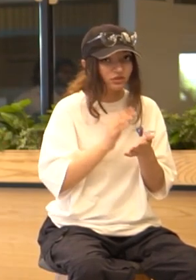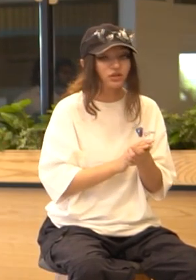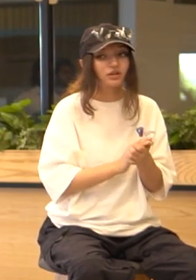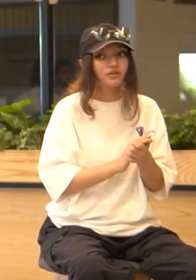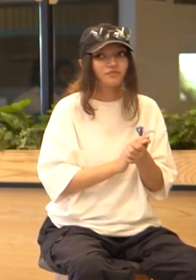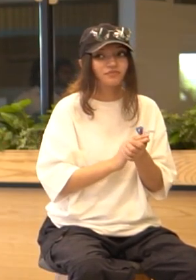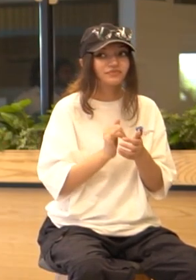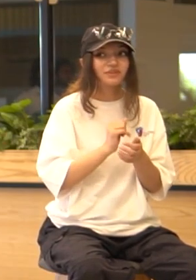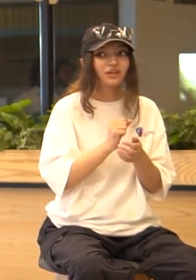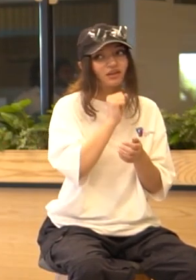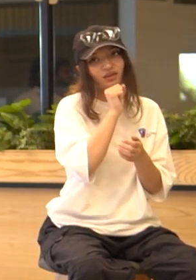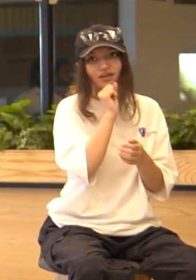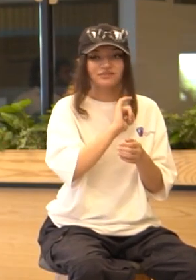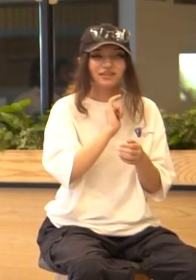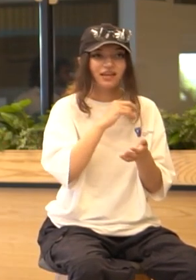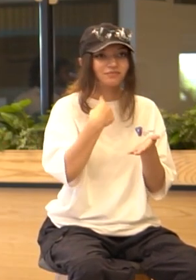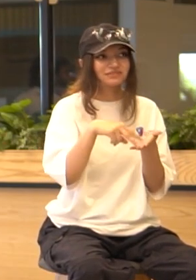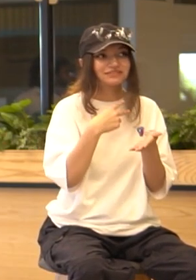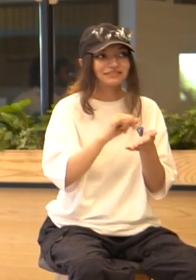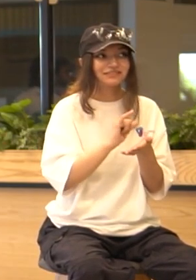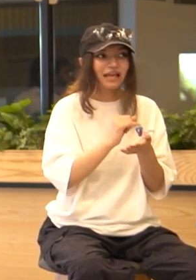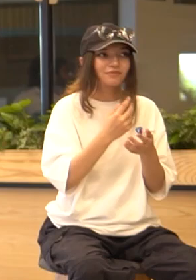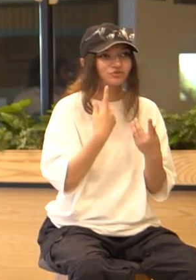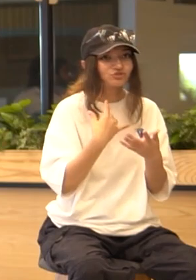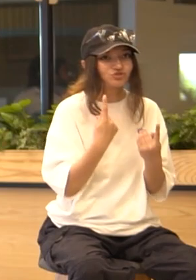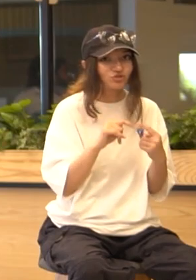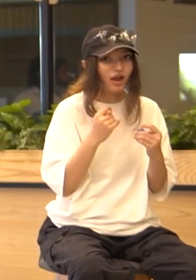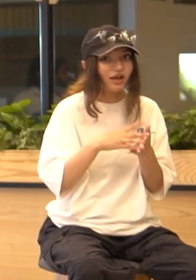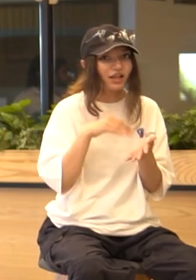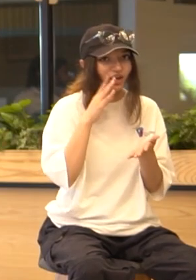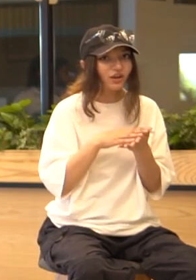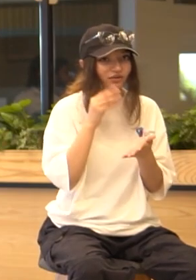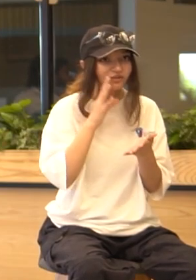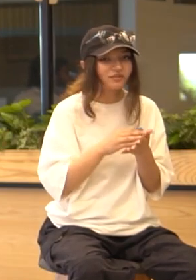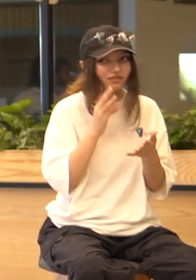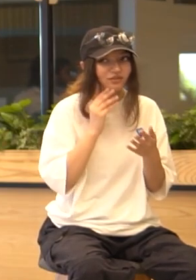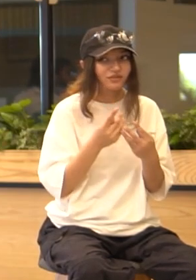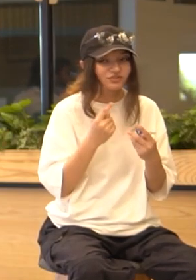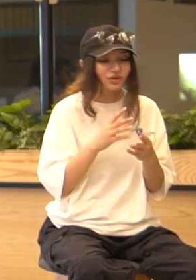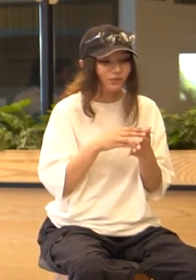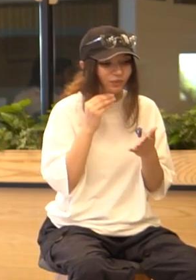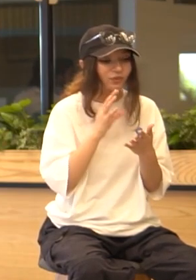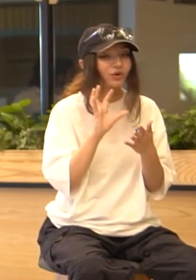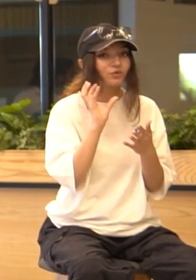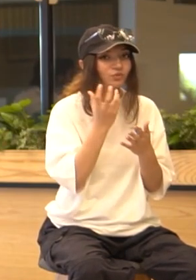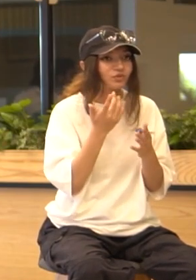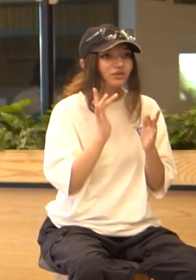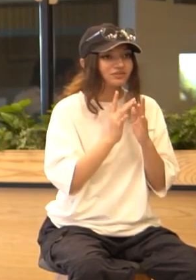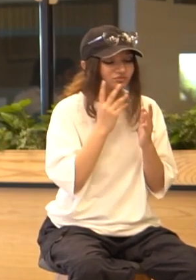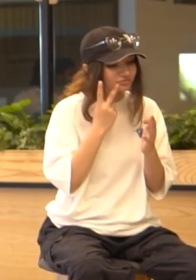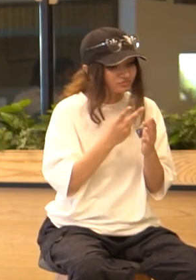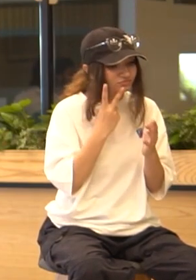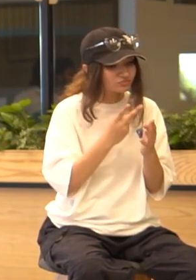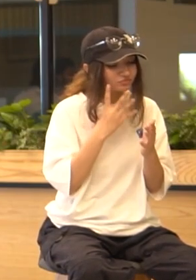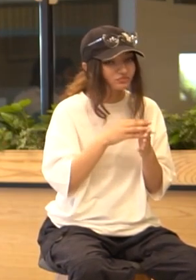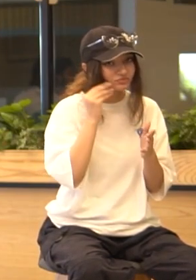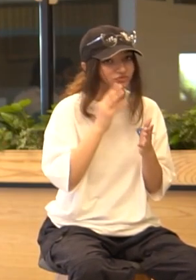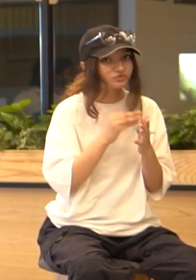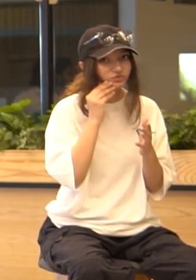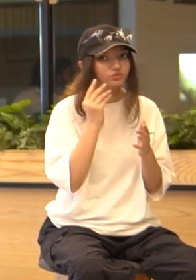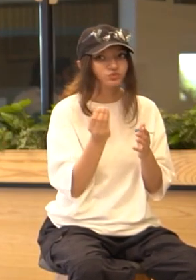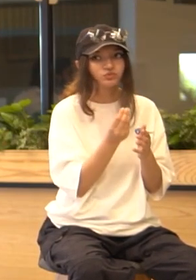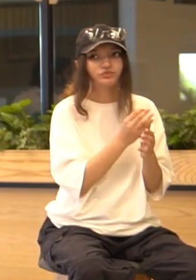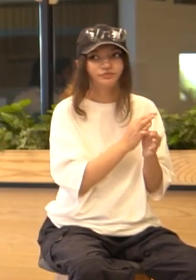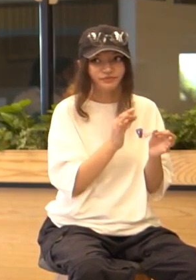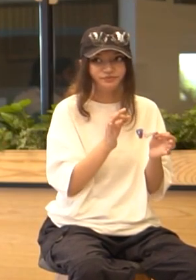sing-song manner, the way my baby sister had just like recently learned it. And to this day, I think that's the only way I